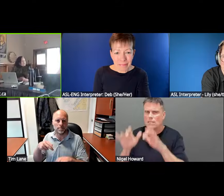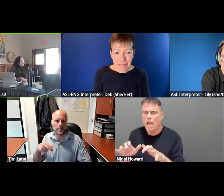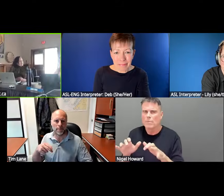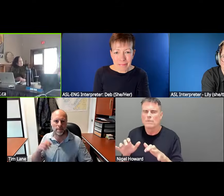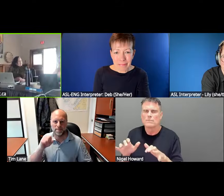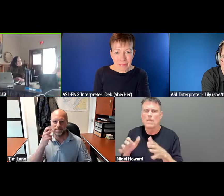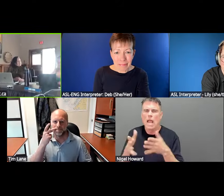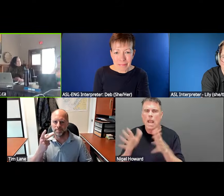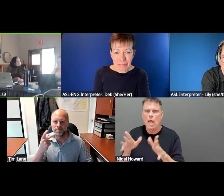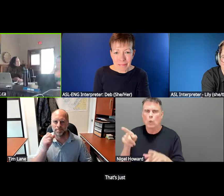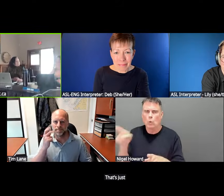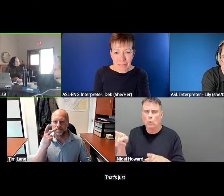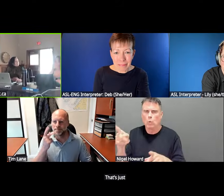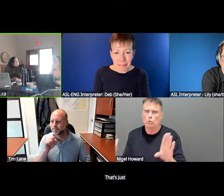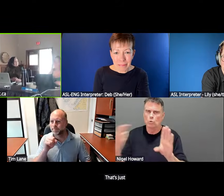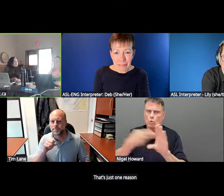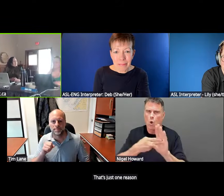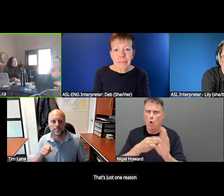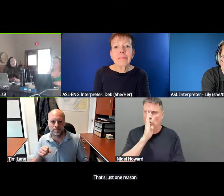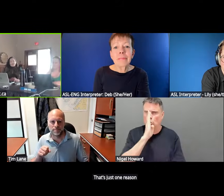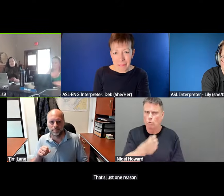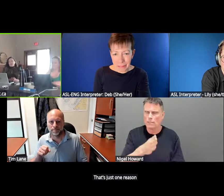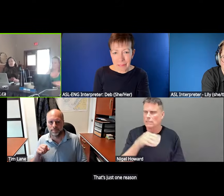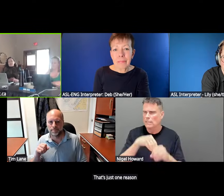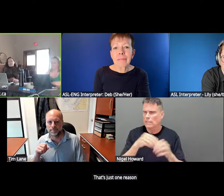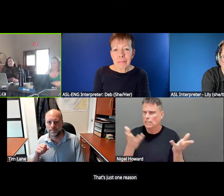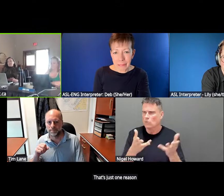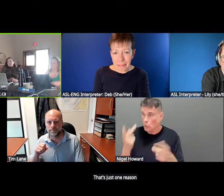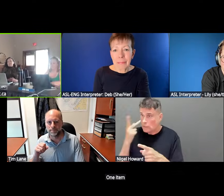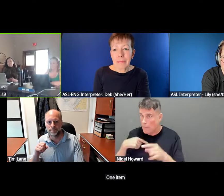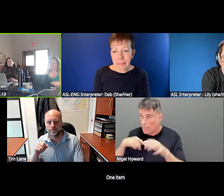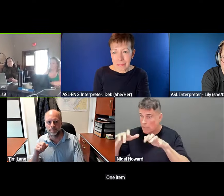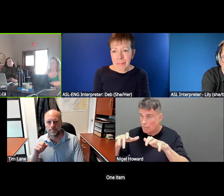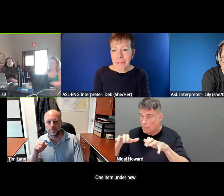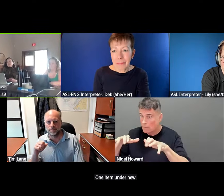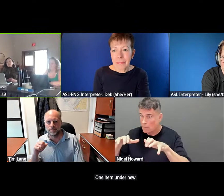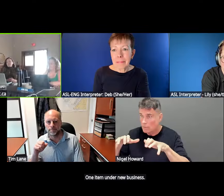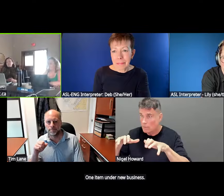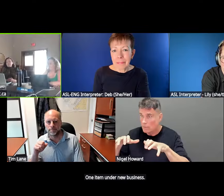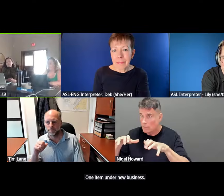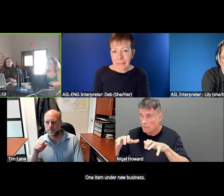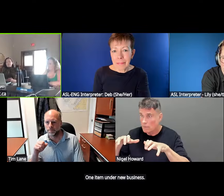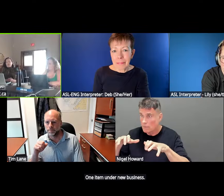And that's just one item under new business. One item under new business.